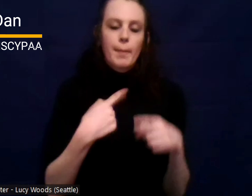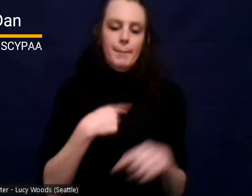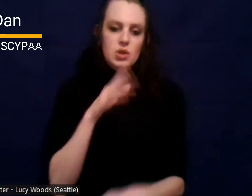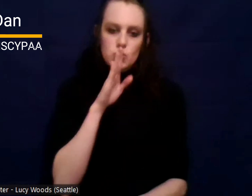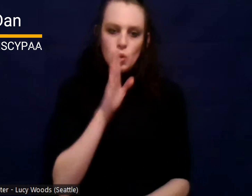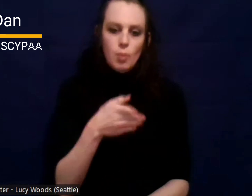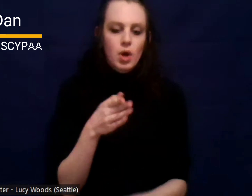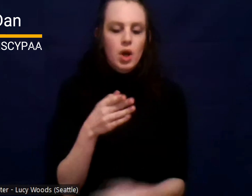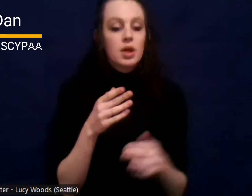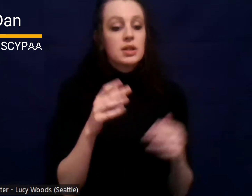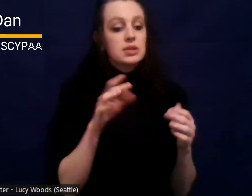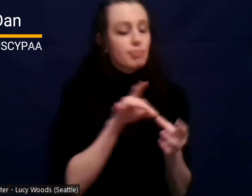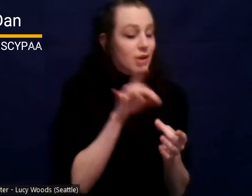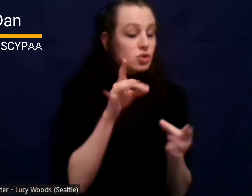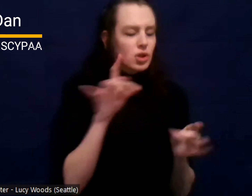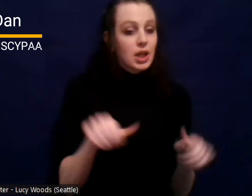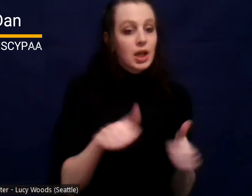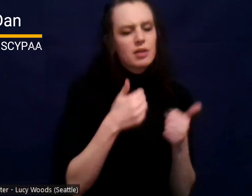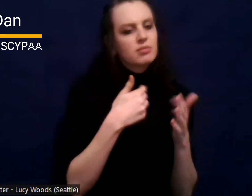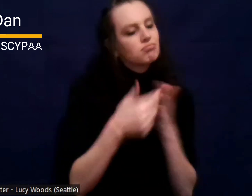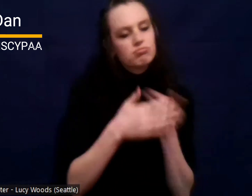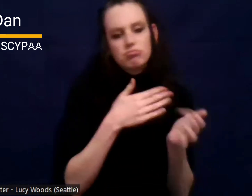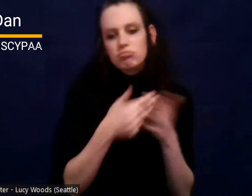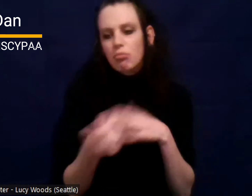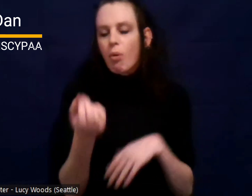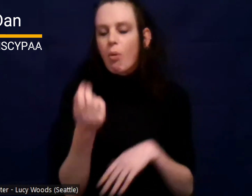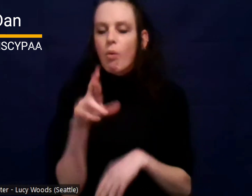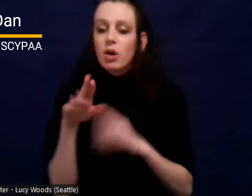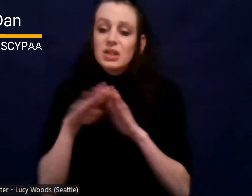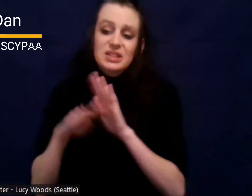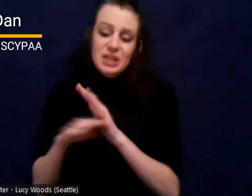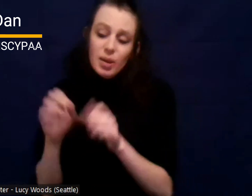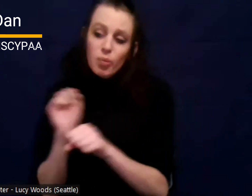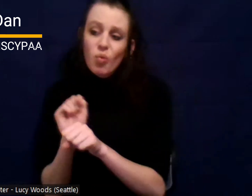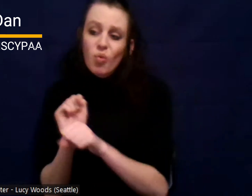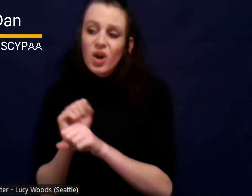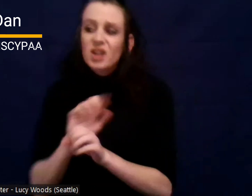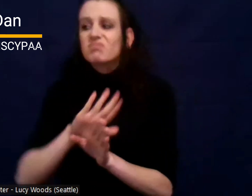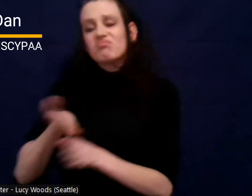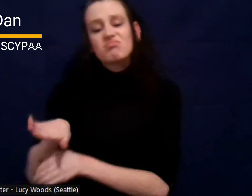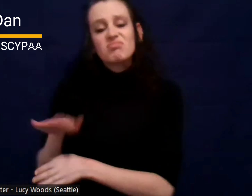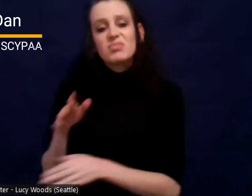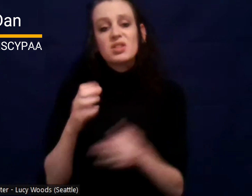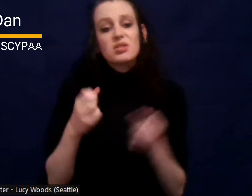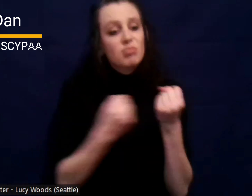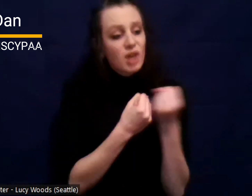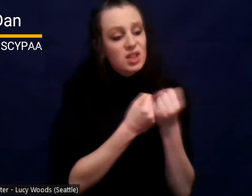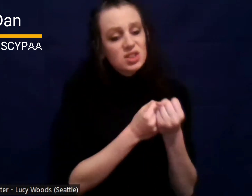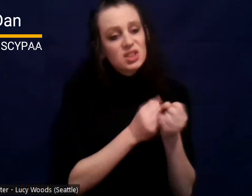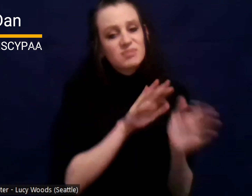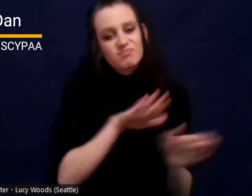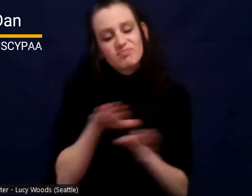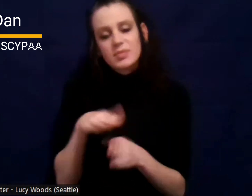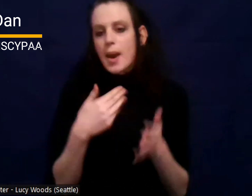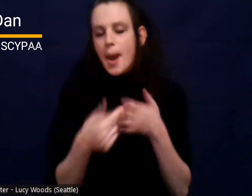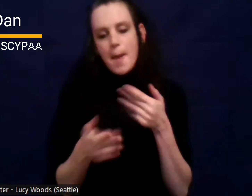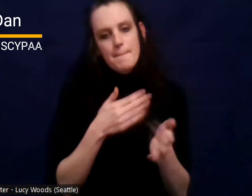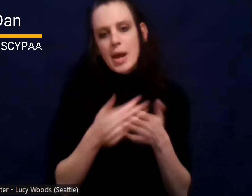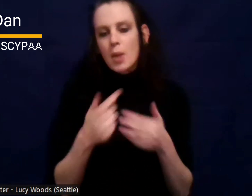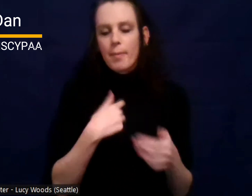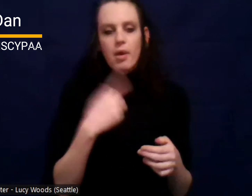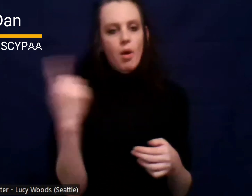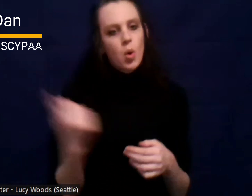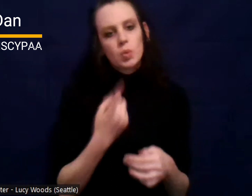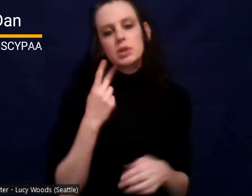looks like, or what I'm doing with step work, or if I'm sponsoring guys, or what I'm whatever I'm doing, I've been very honest about what's going on,